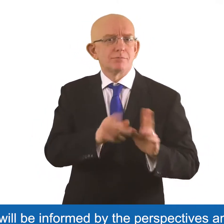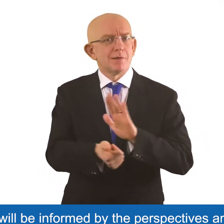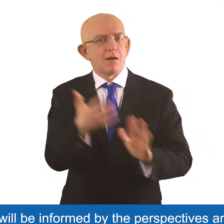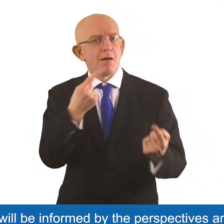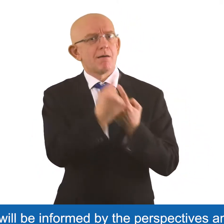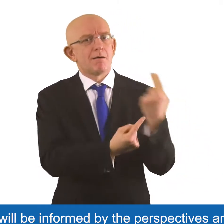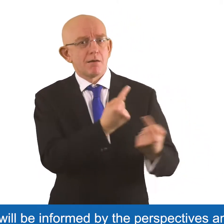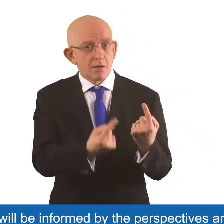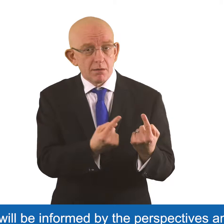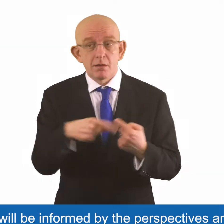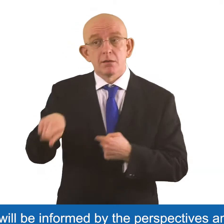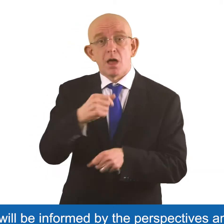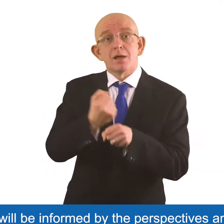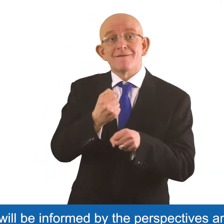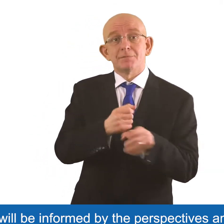experts, government departments,